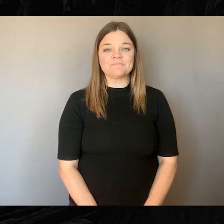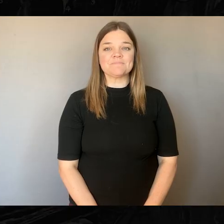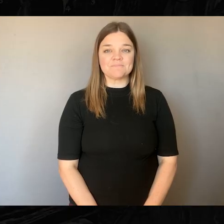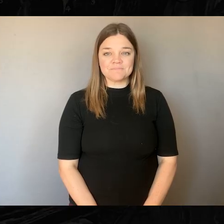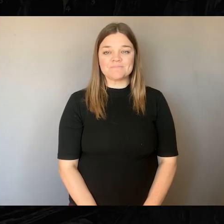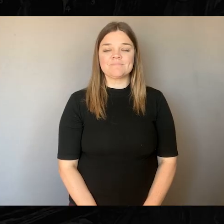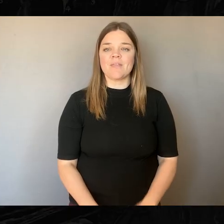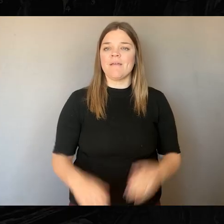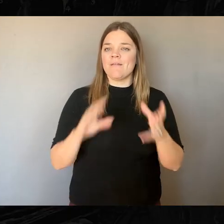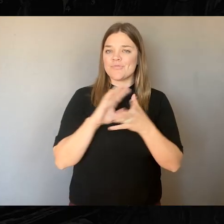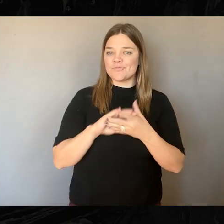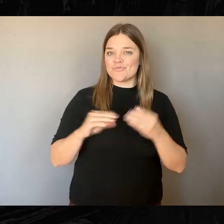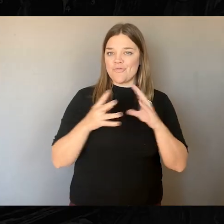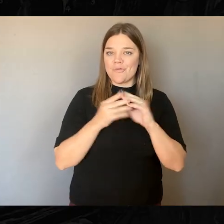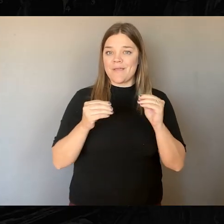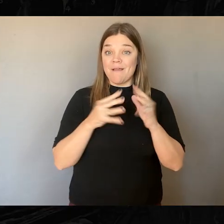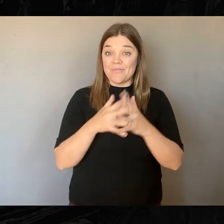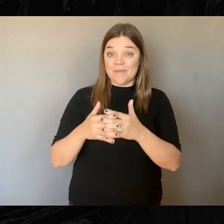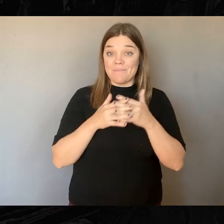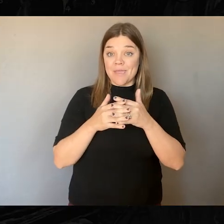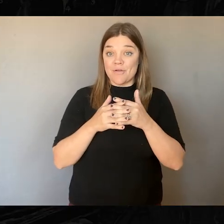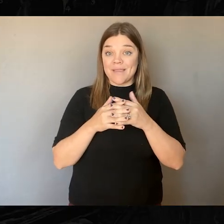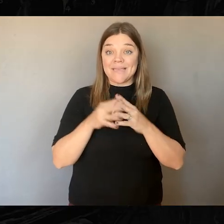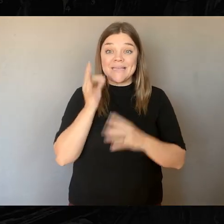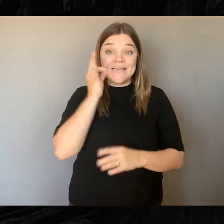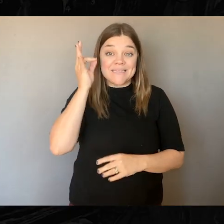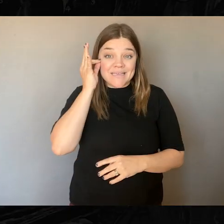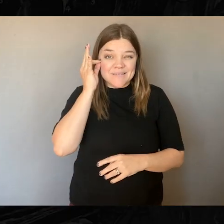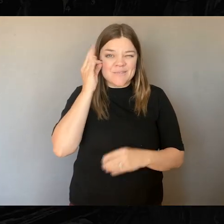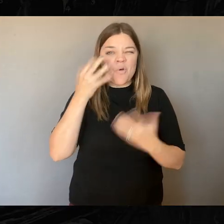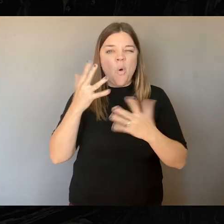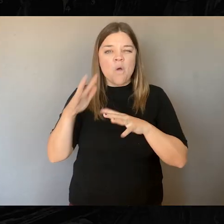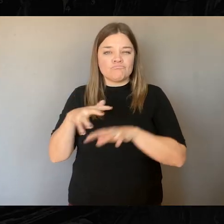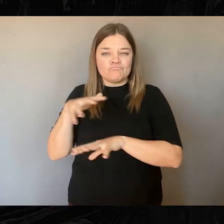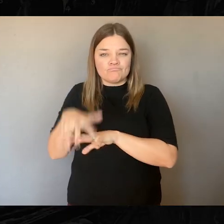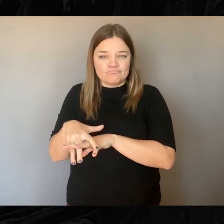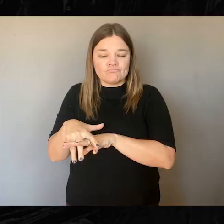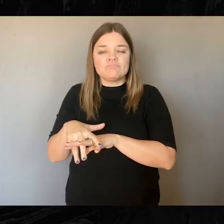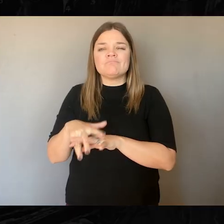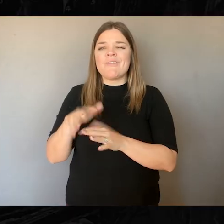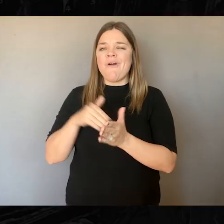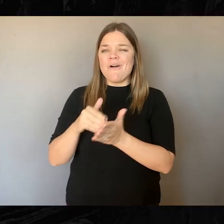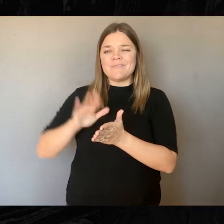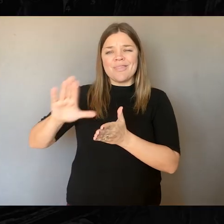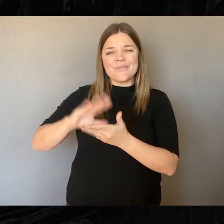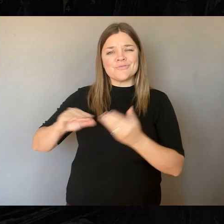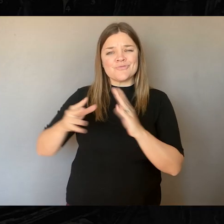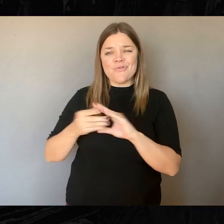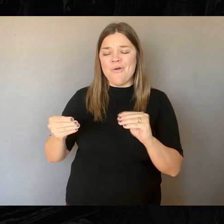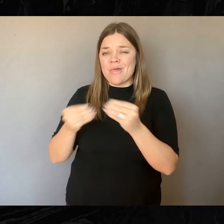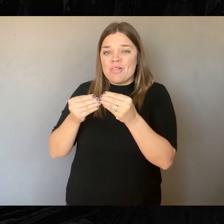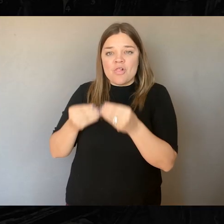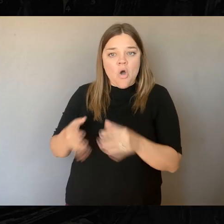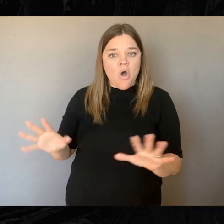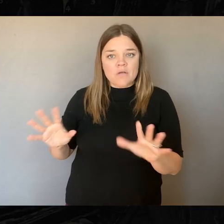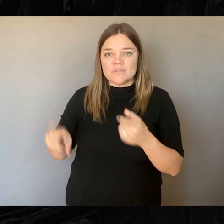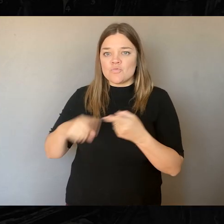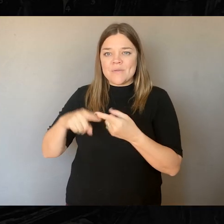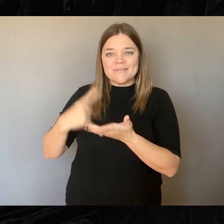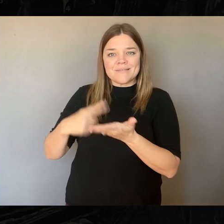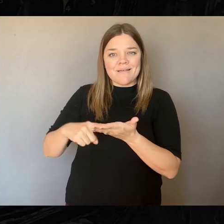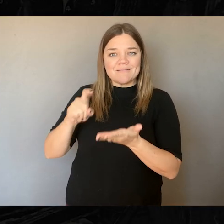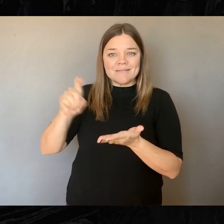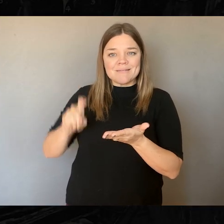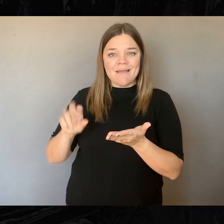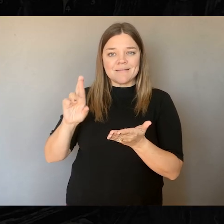The story of American Indians, also known as Native Americans, often gets lost when we talk about the Texas Revolution. But what most people don't know